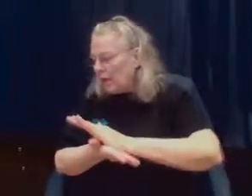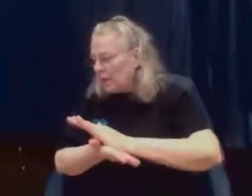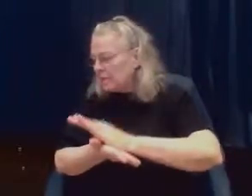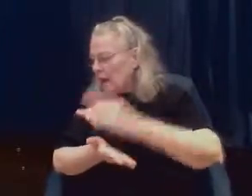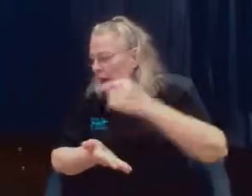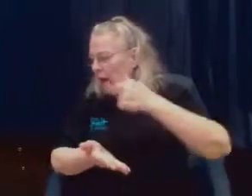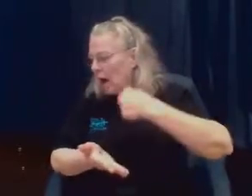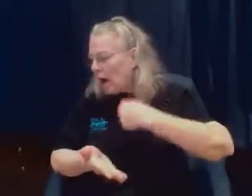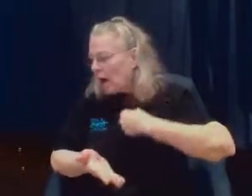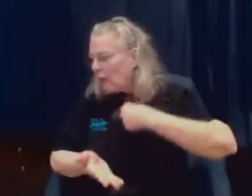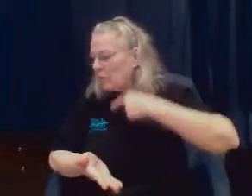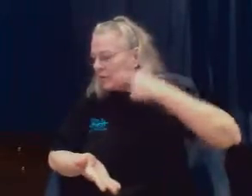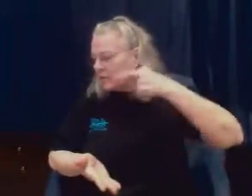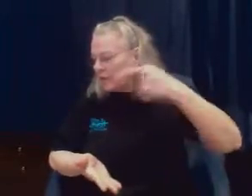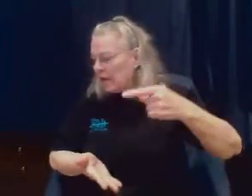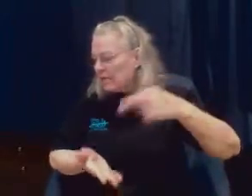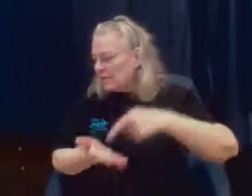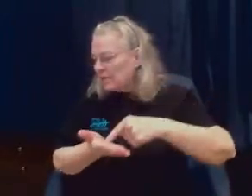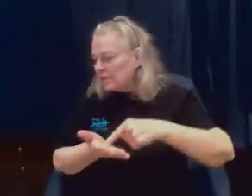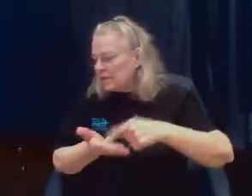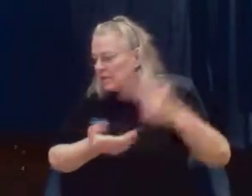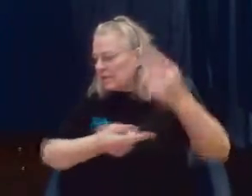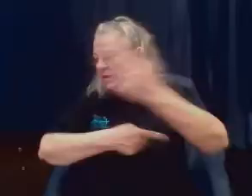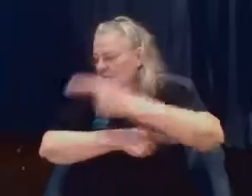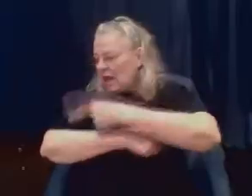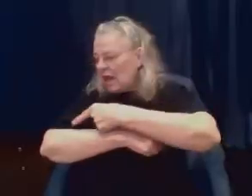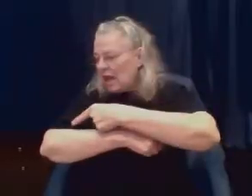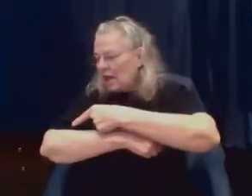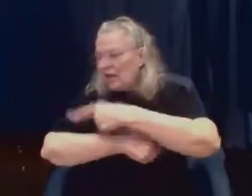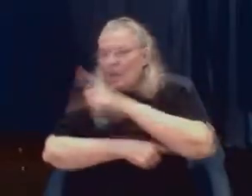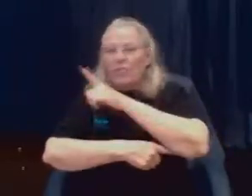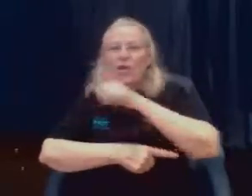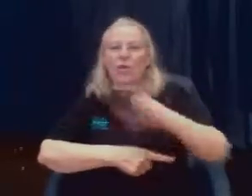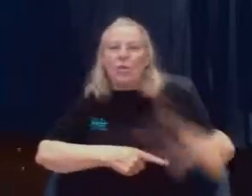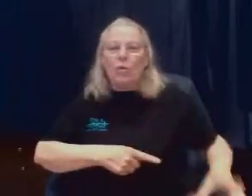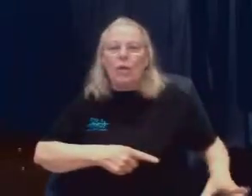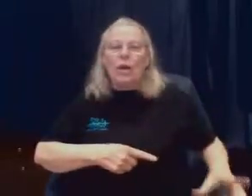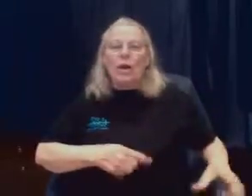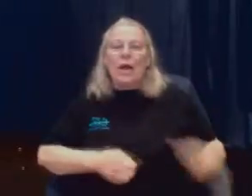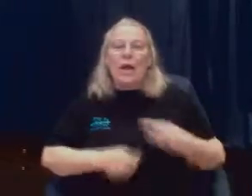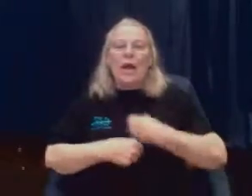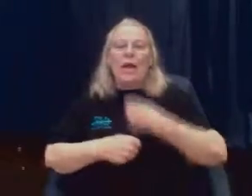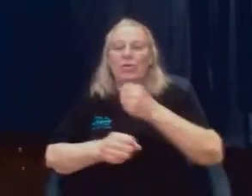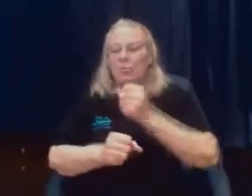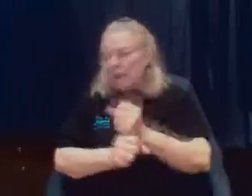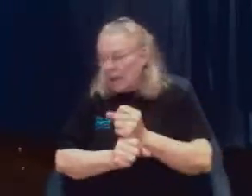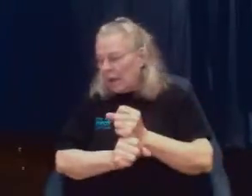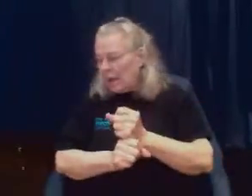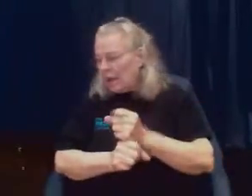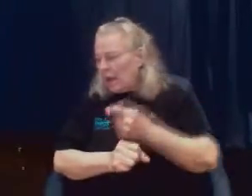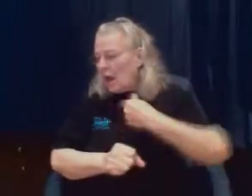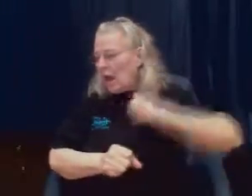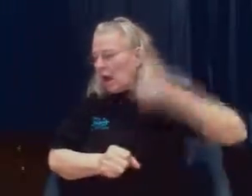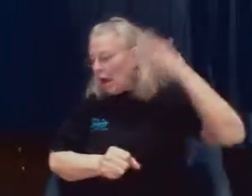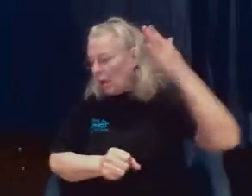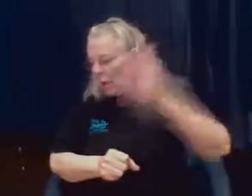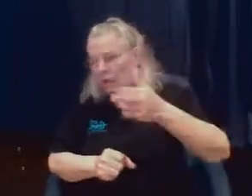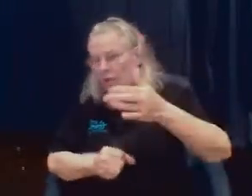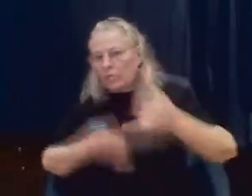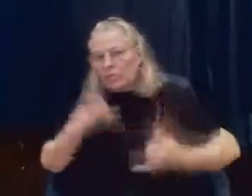praise. I will say, this is the day that the Lord hath made. I will